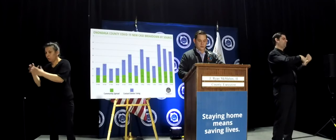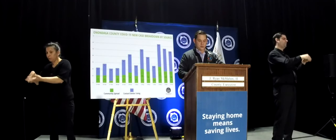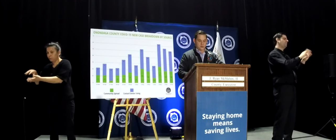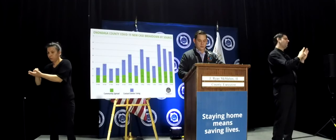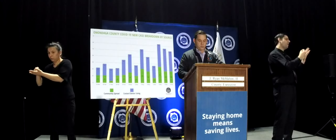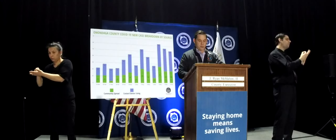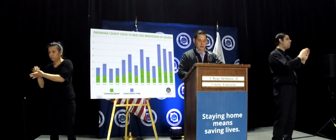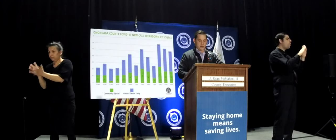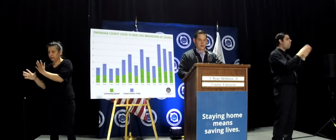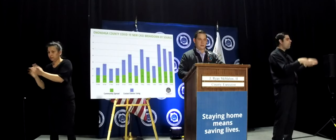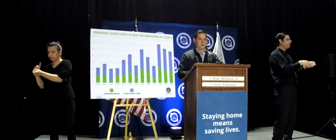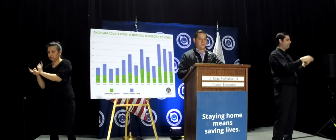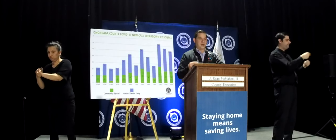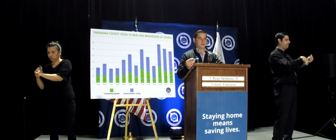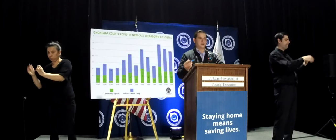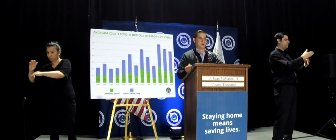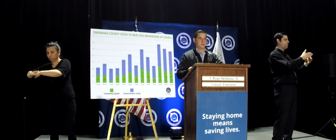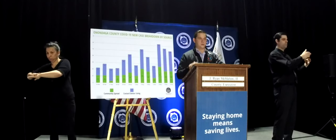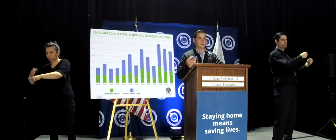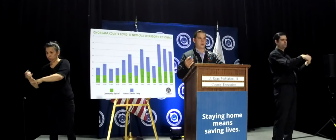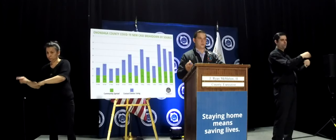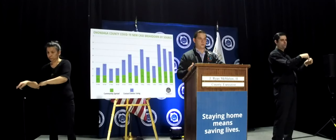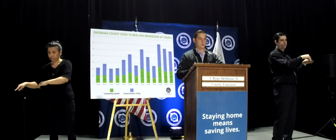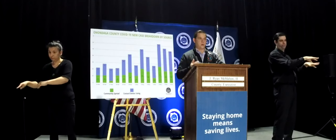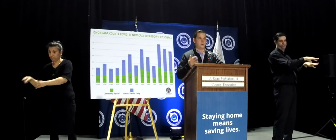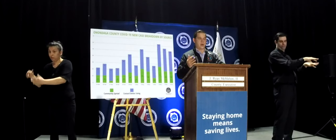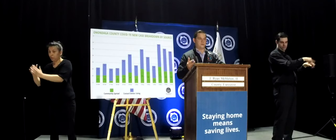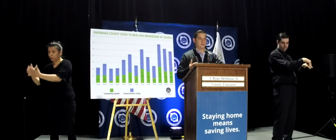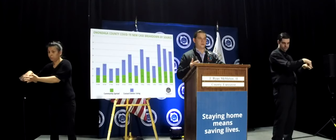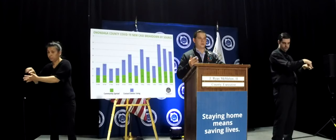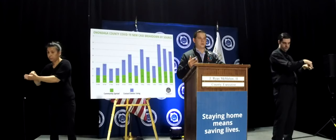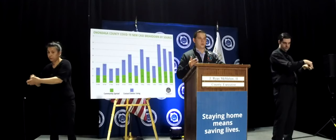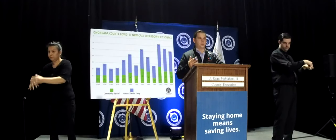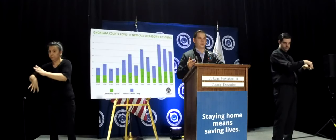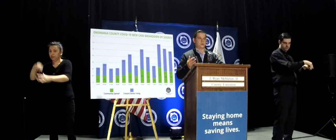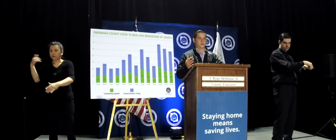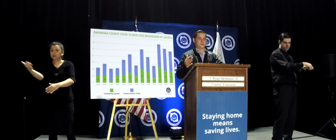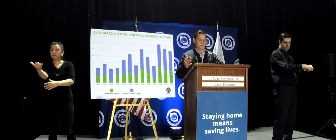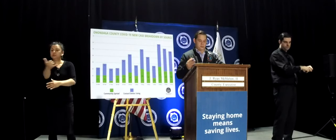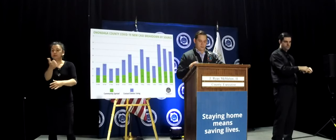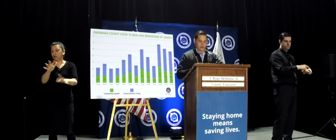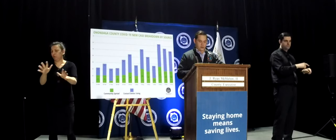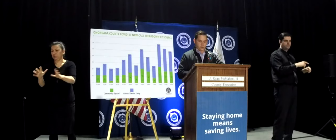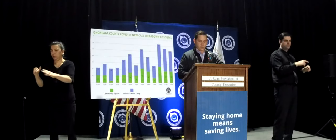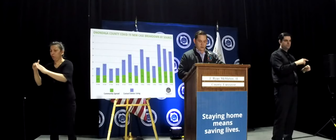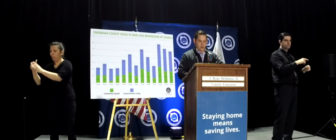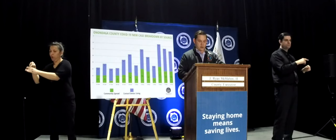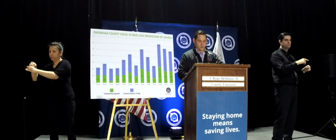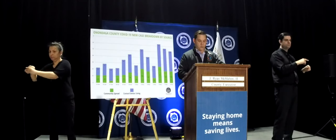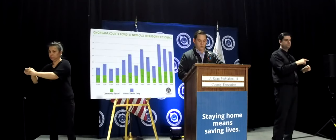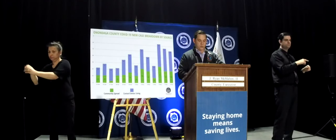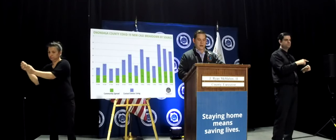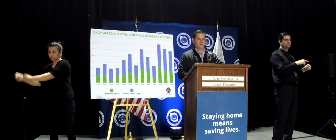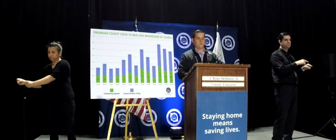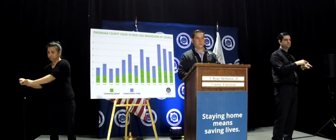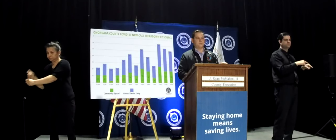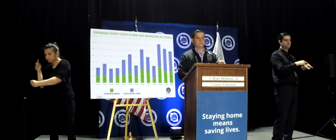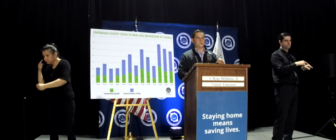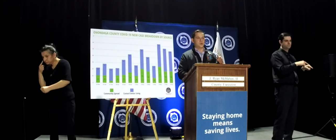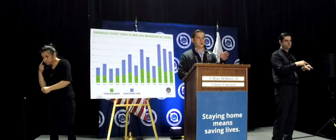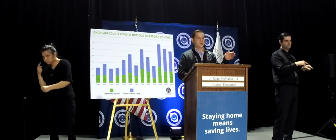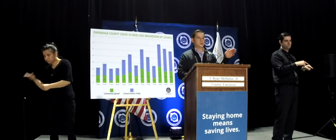limited risk, but again, impacts our numbers. Now we have to go through, get these people better. We kind